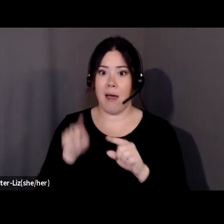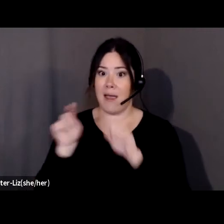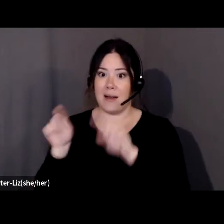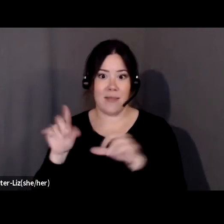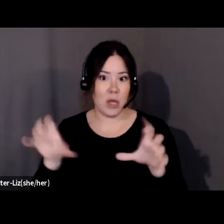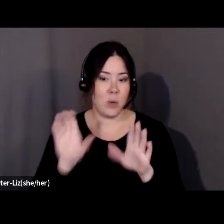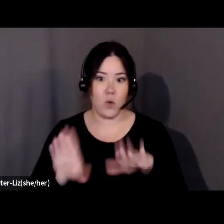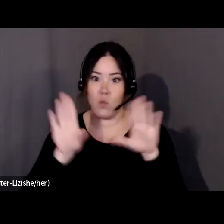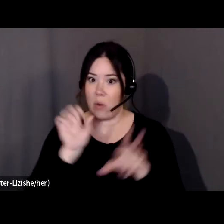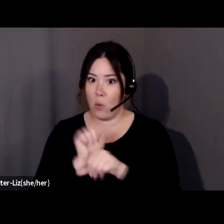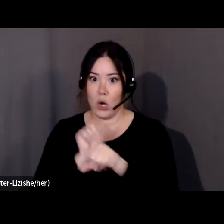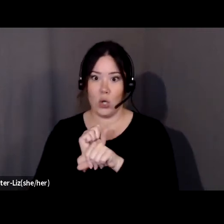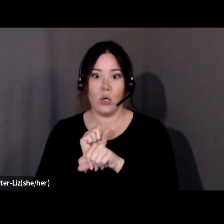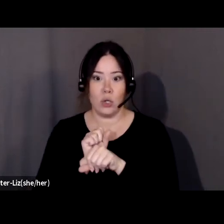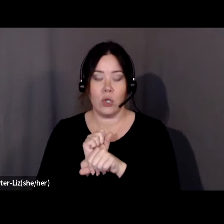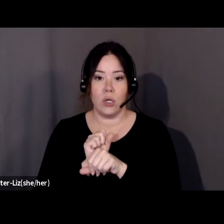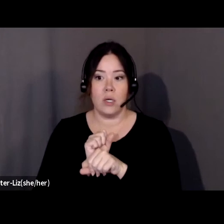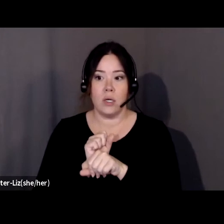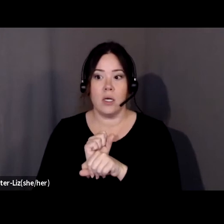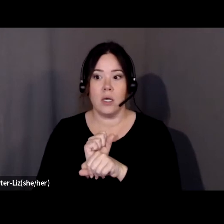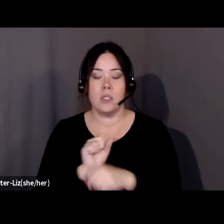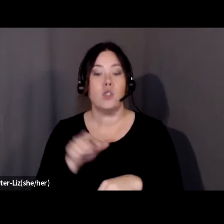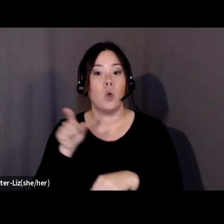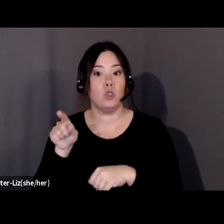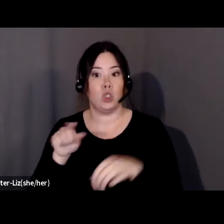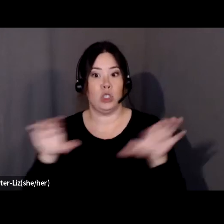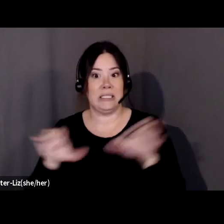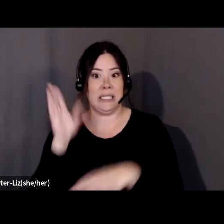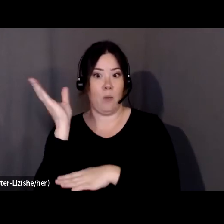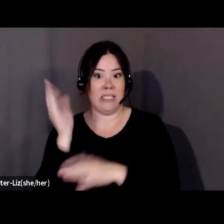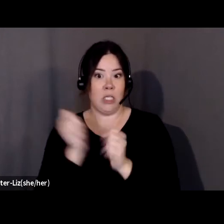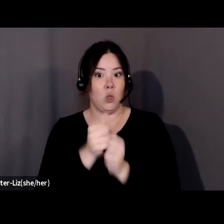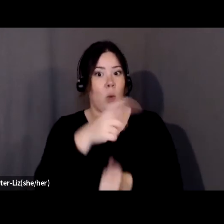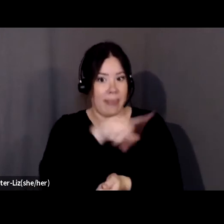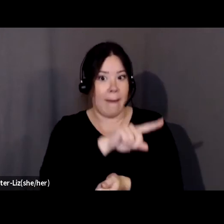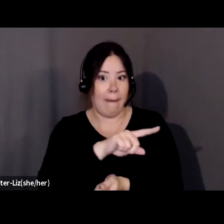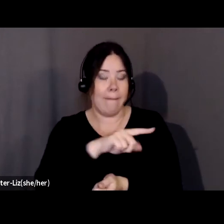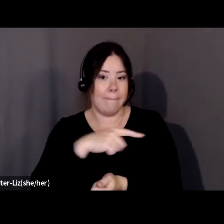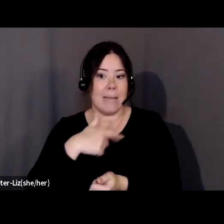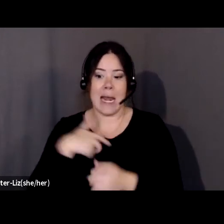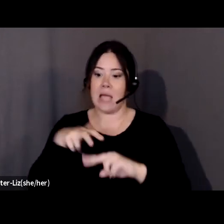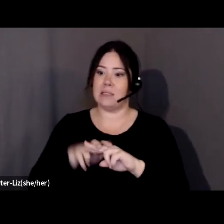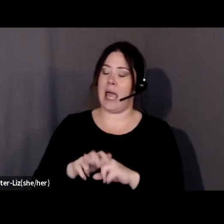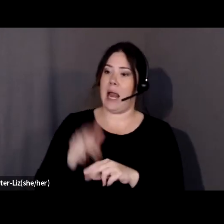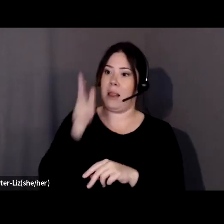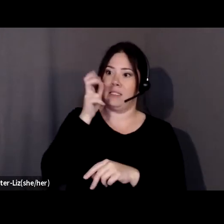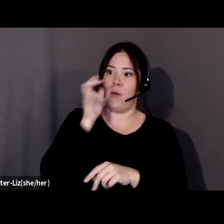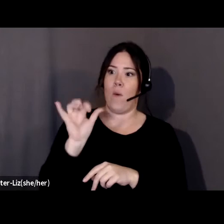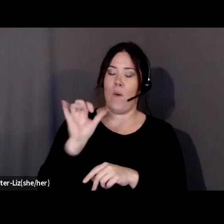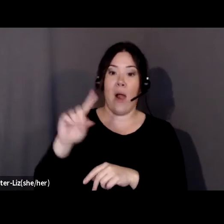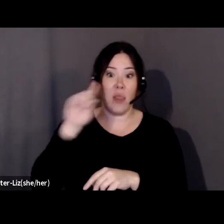work. And she had done a presentation with them and I'd sat in on one meeting and thought she would be a great person to talk